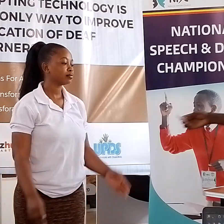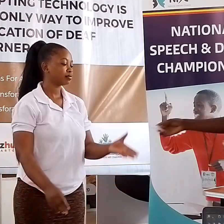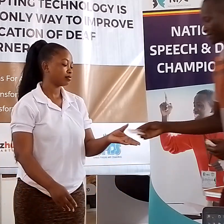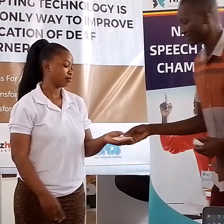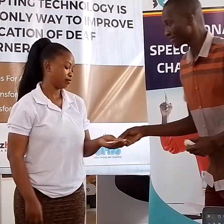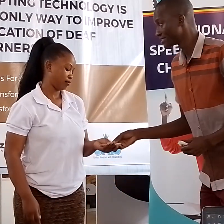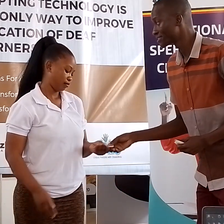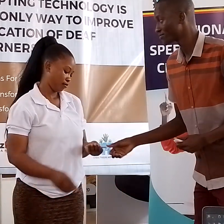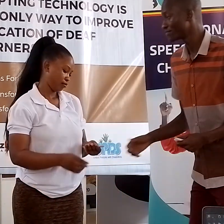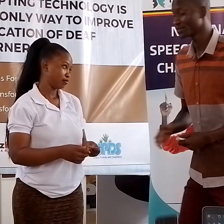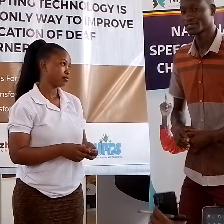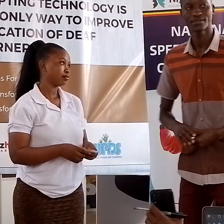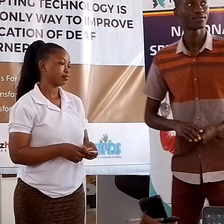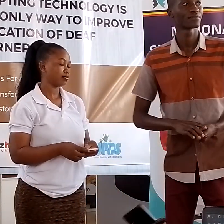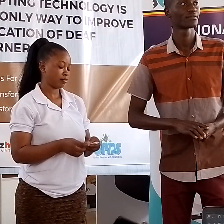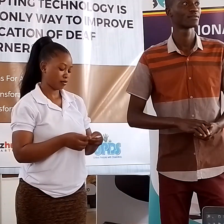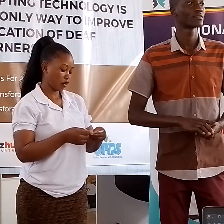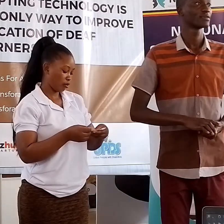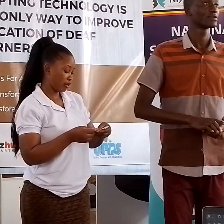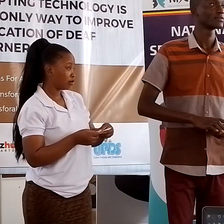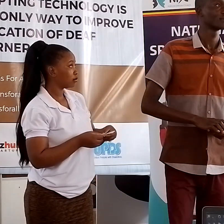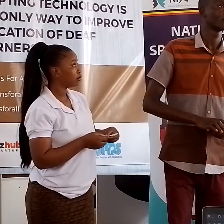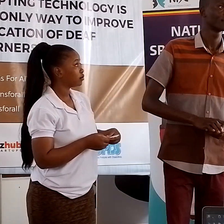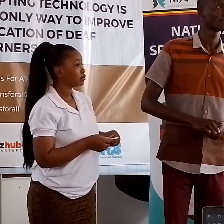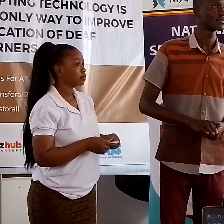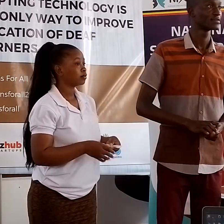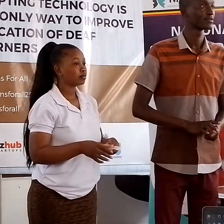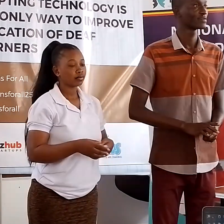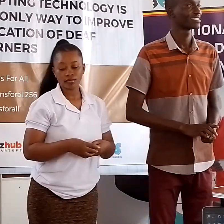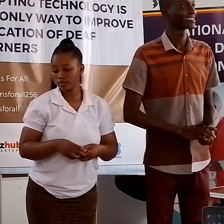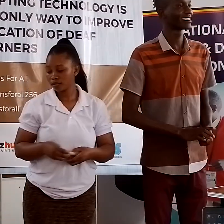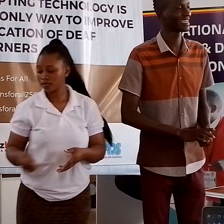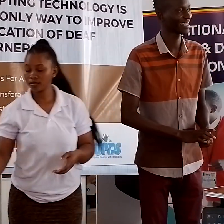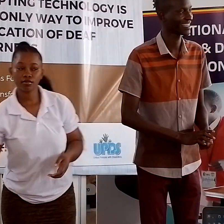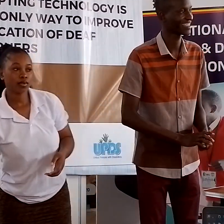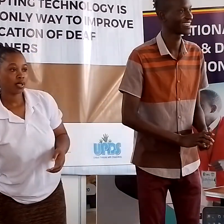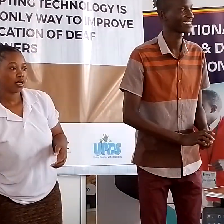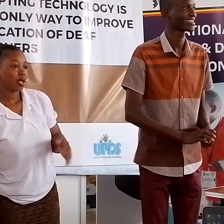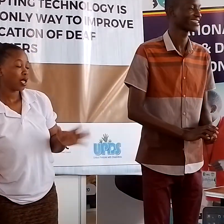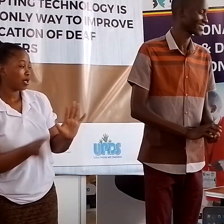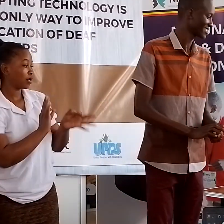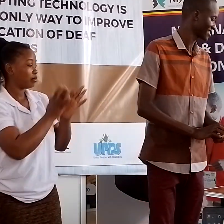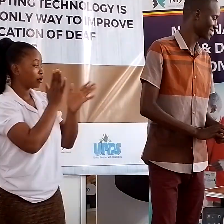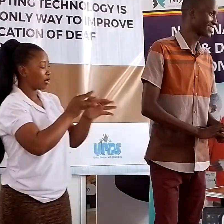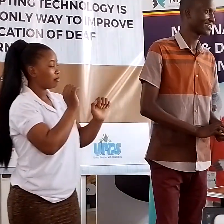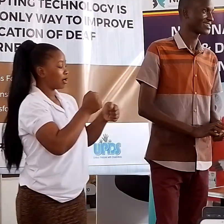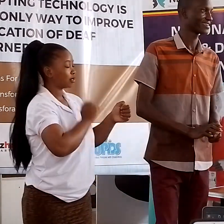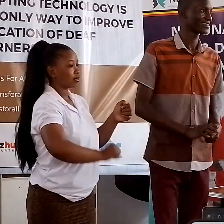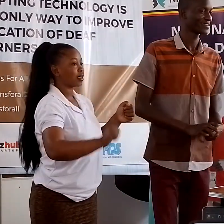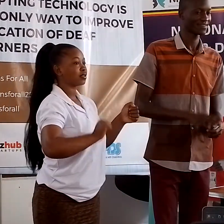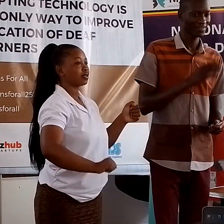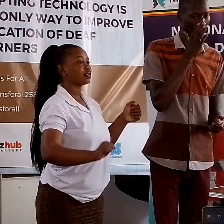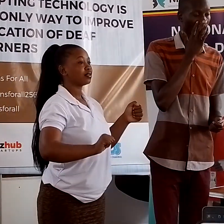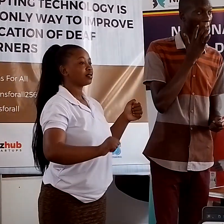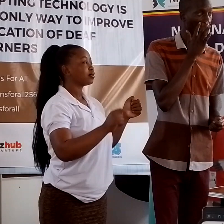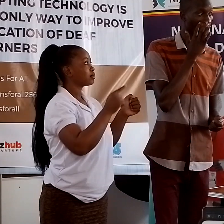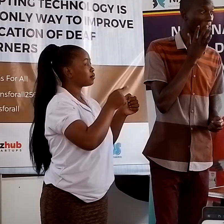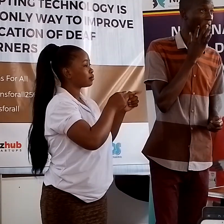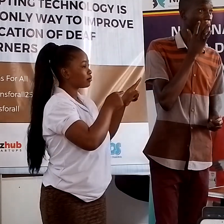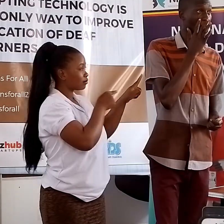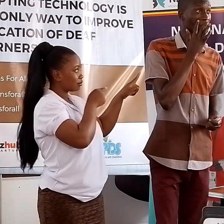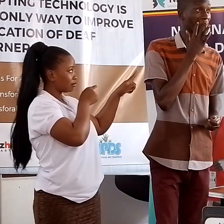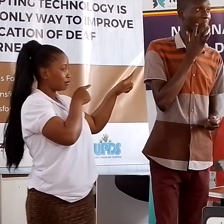My interpreters, I can't forget that you have to dance for us. Guru, at this moment you